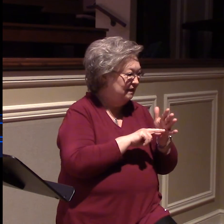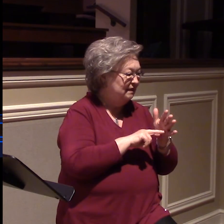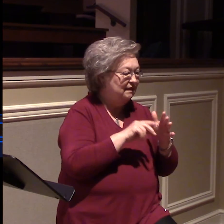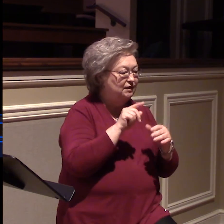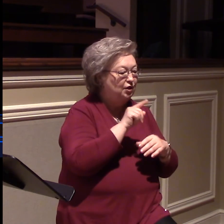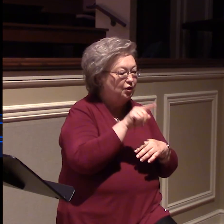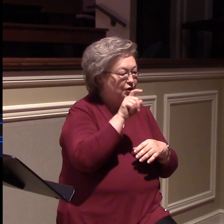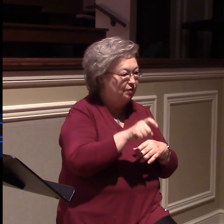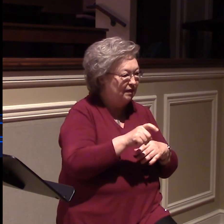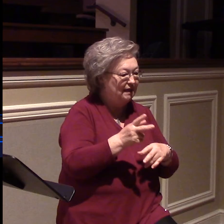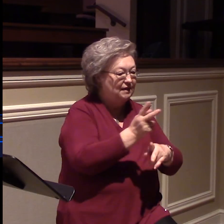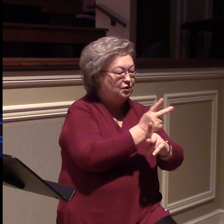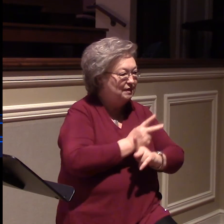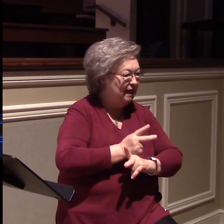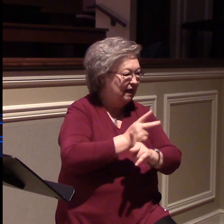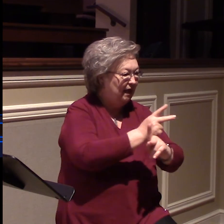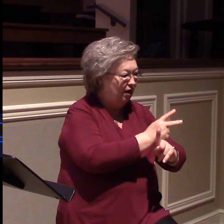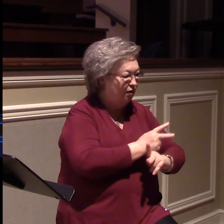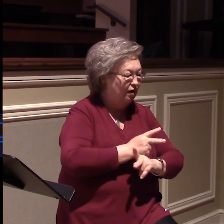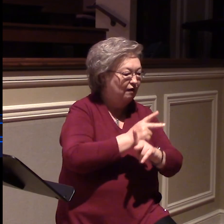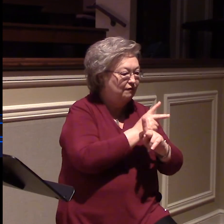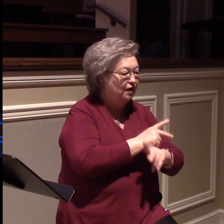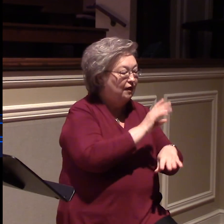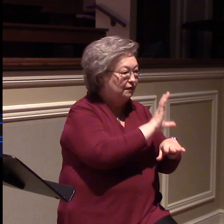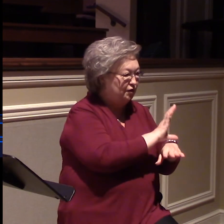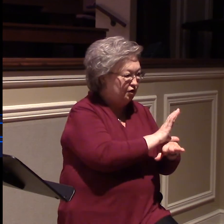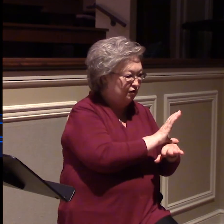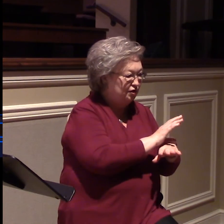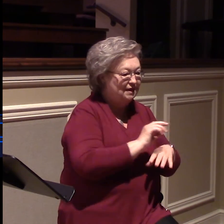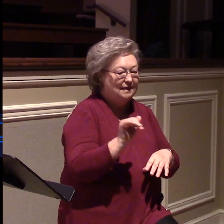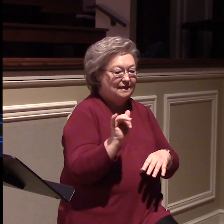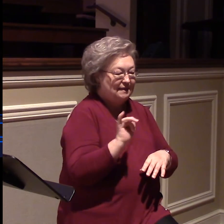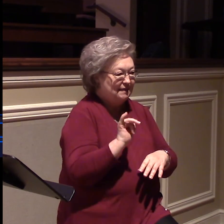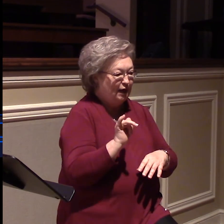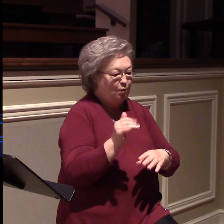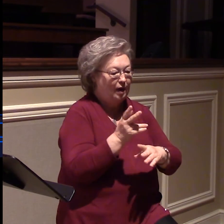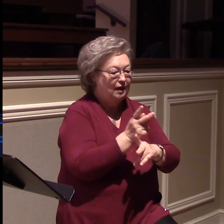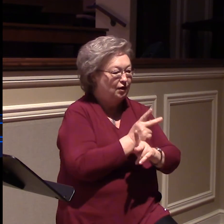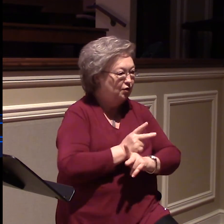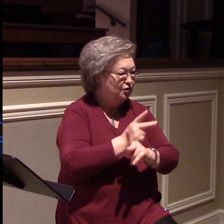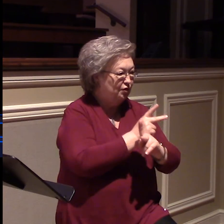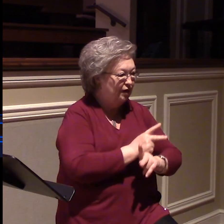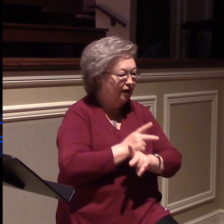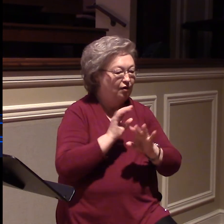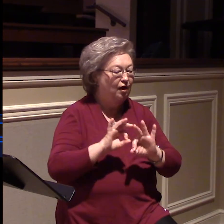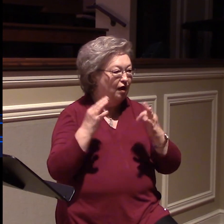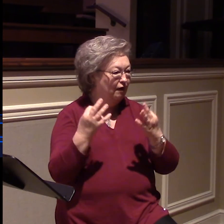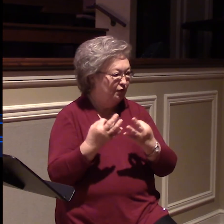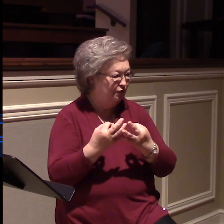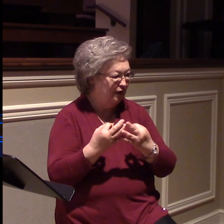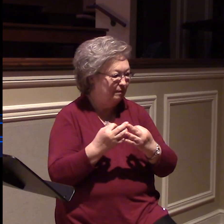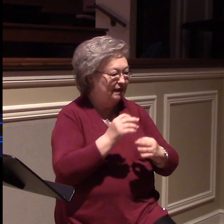word for care is the same word that Luke records Jesus saying as he speaks with the Good Samaritan, someone who's giving